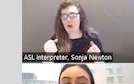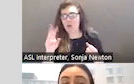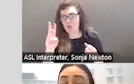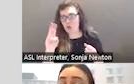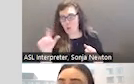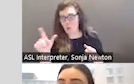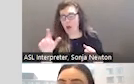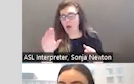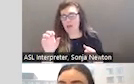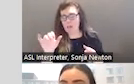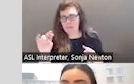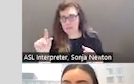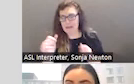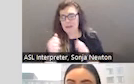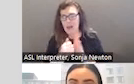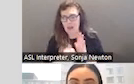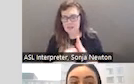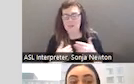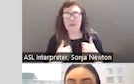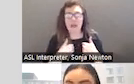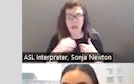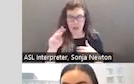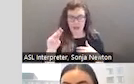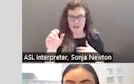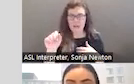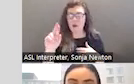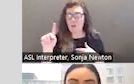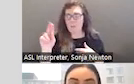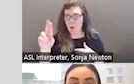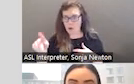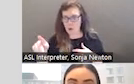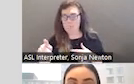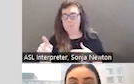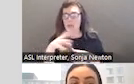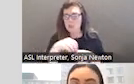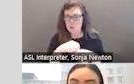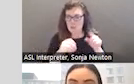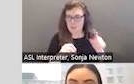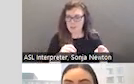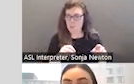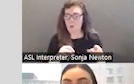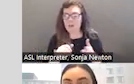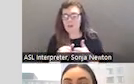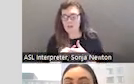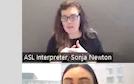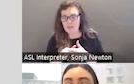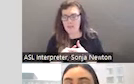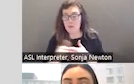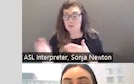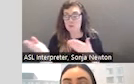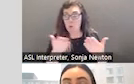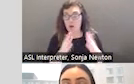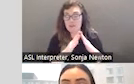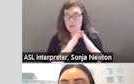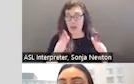held a markup of several health bills, which included this one. And this was reported favorably to the House by voice vote with